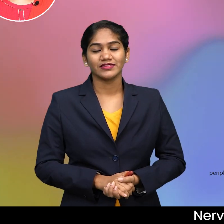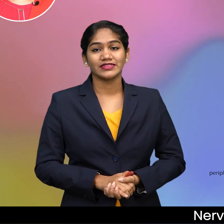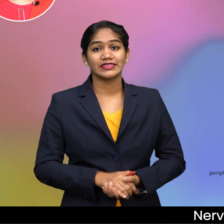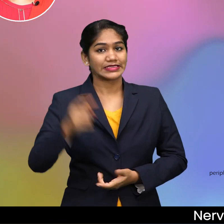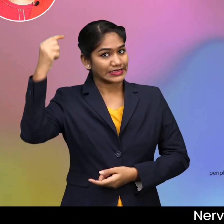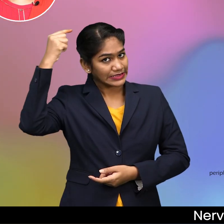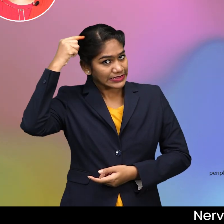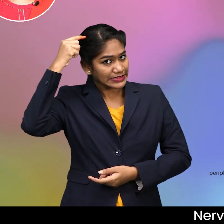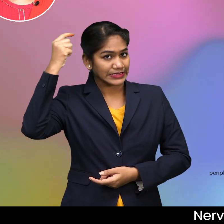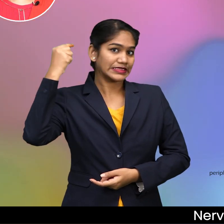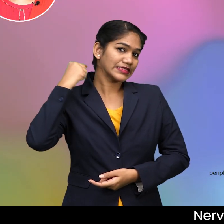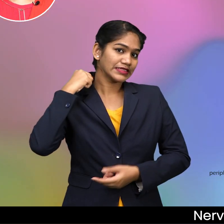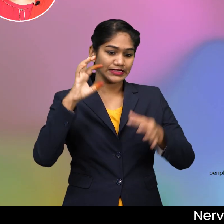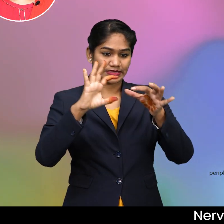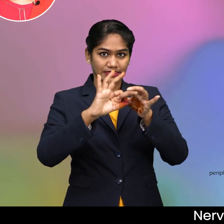nervous system,